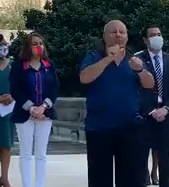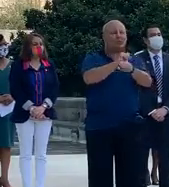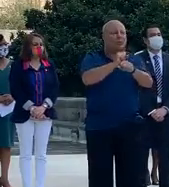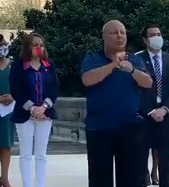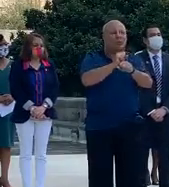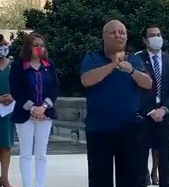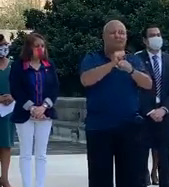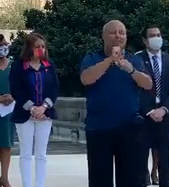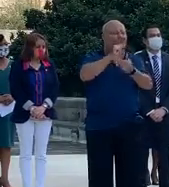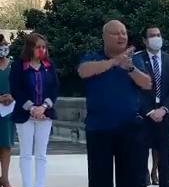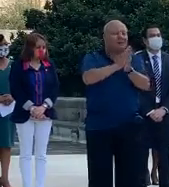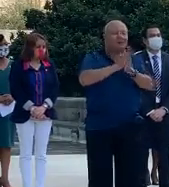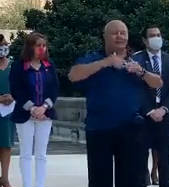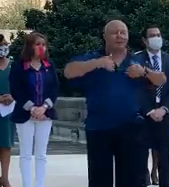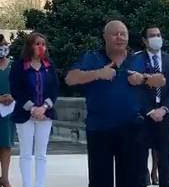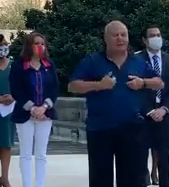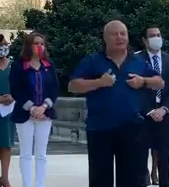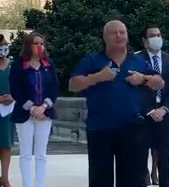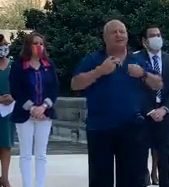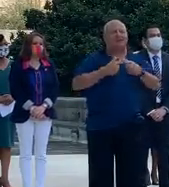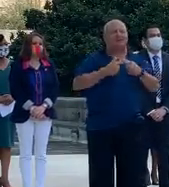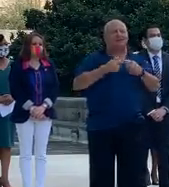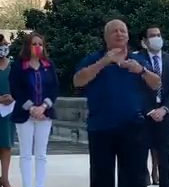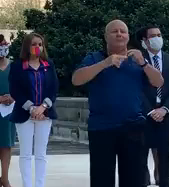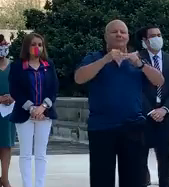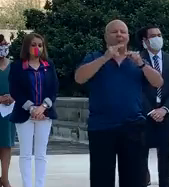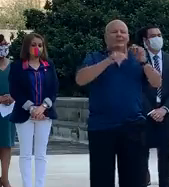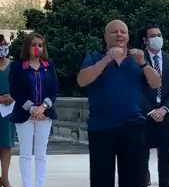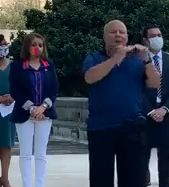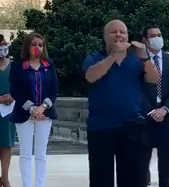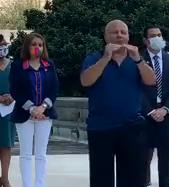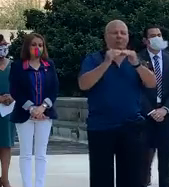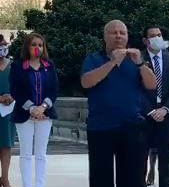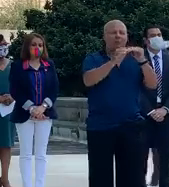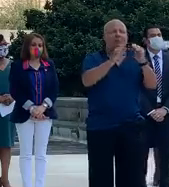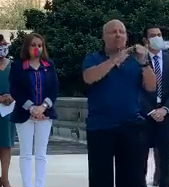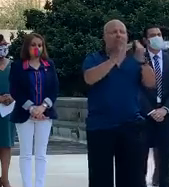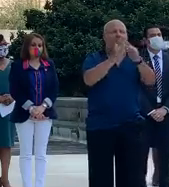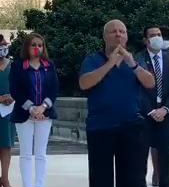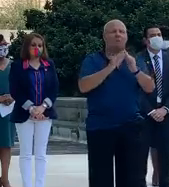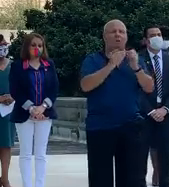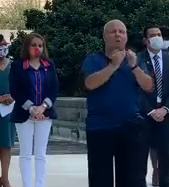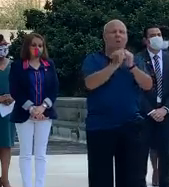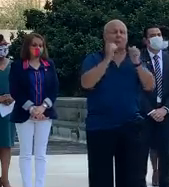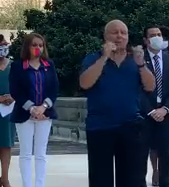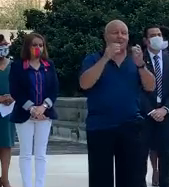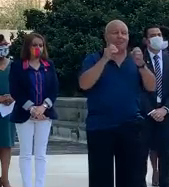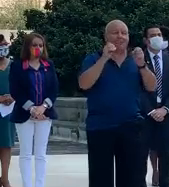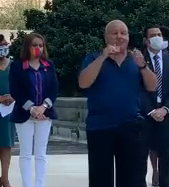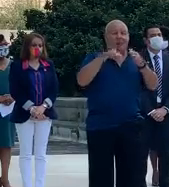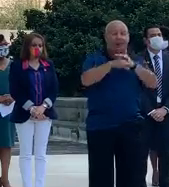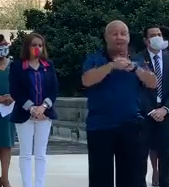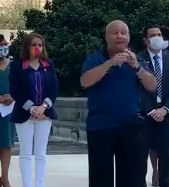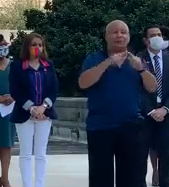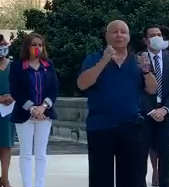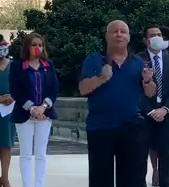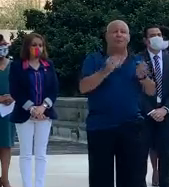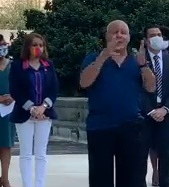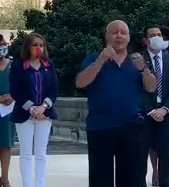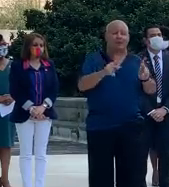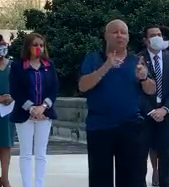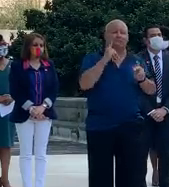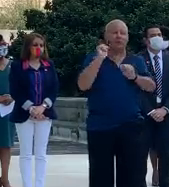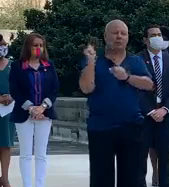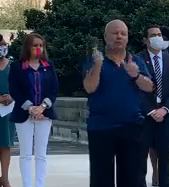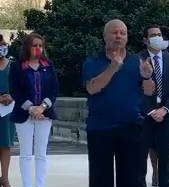to build an equitable community with access to many opportunities for all. And the Hispanic